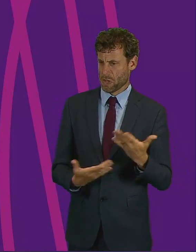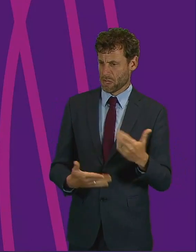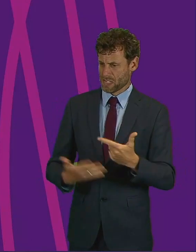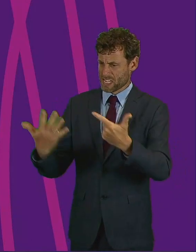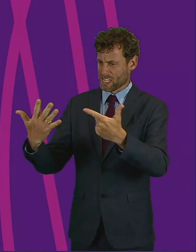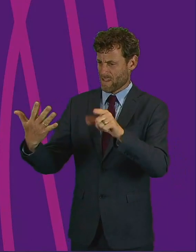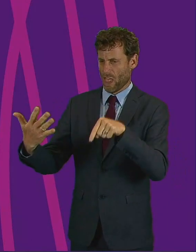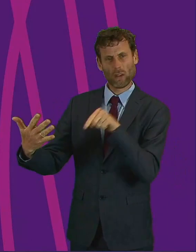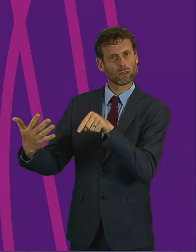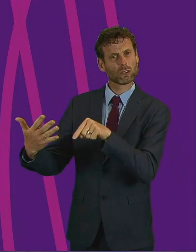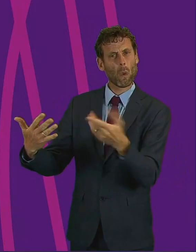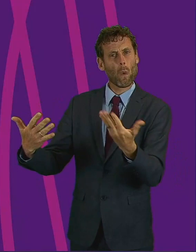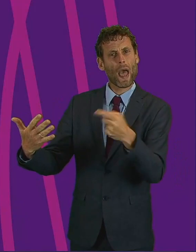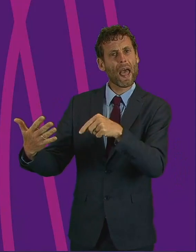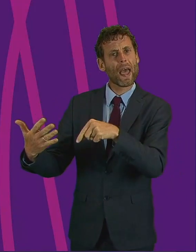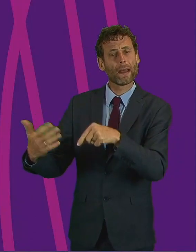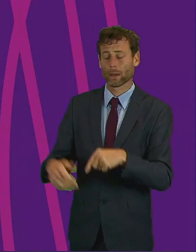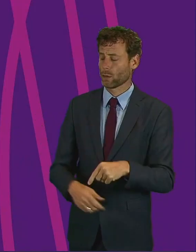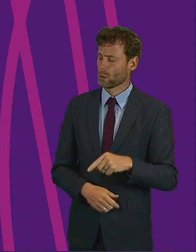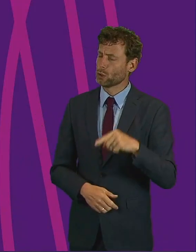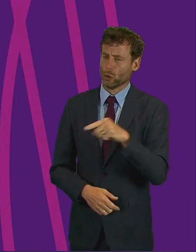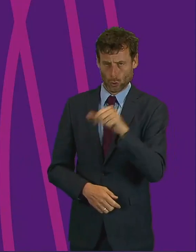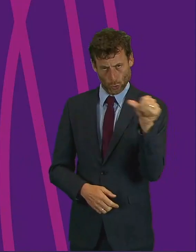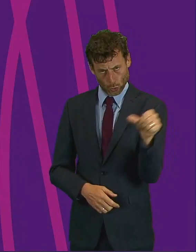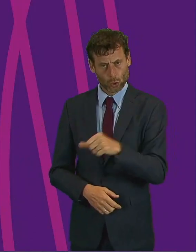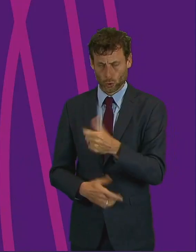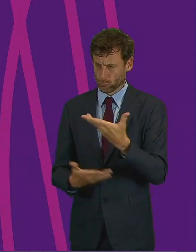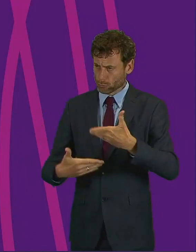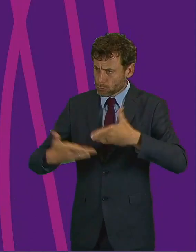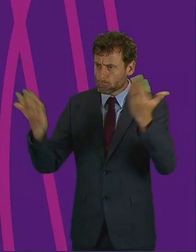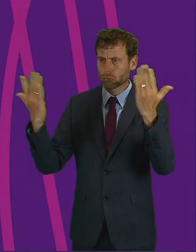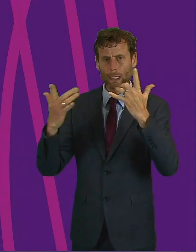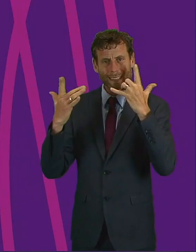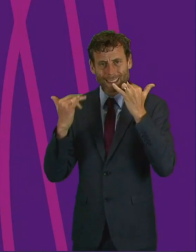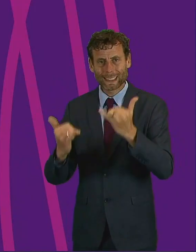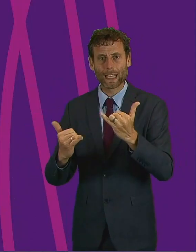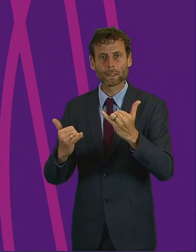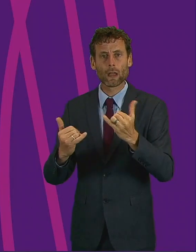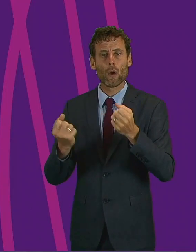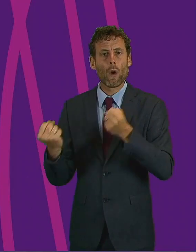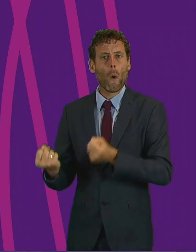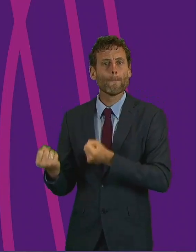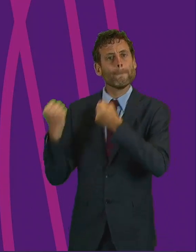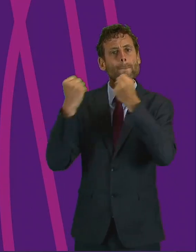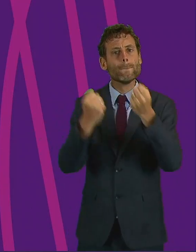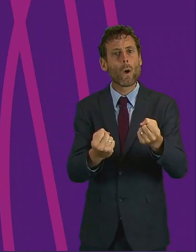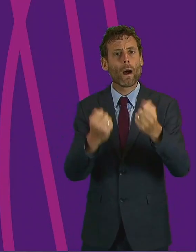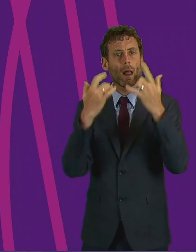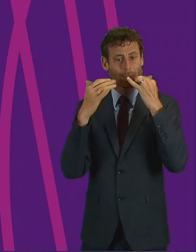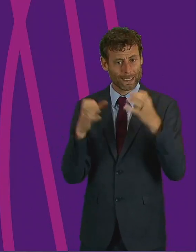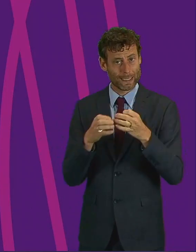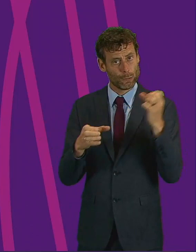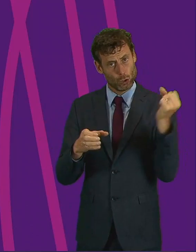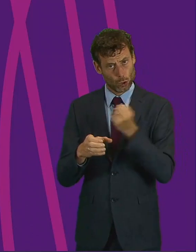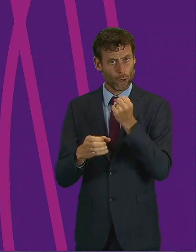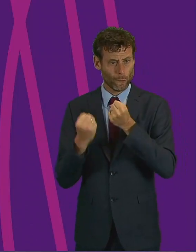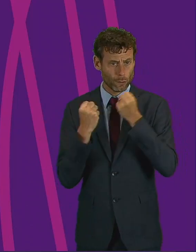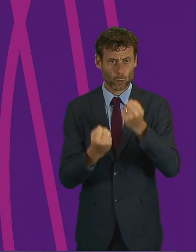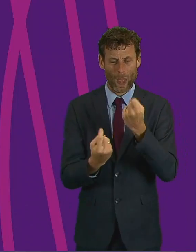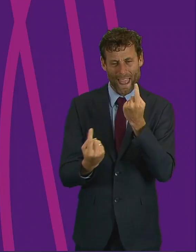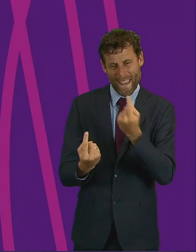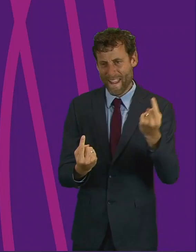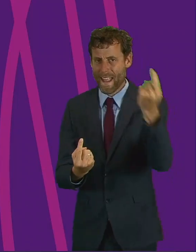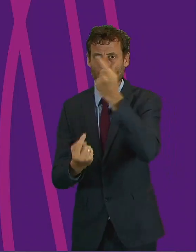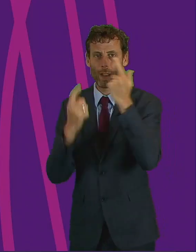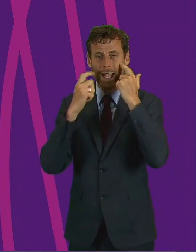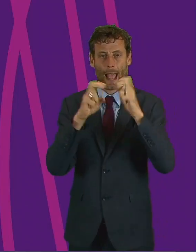again? Surely by now mobile testing teams or GPs should have visited every care home in Scotland. First Minister, is your government